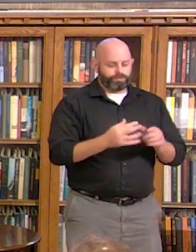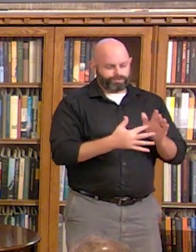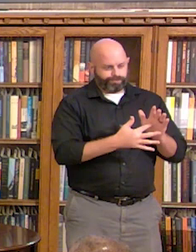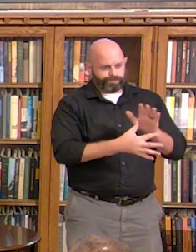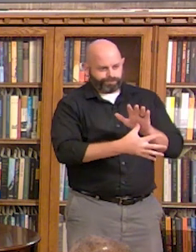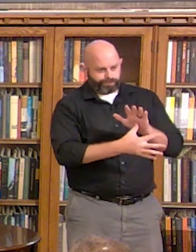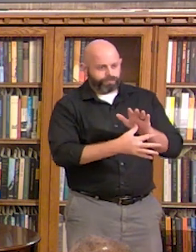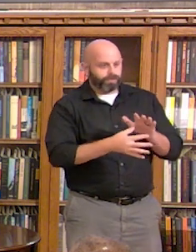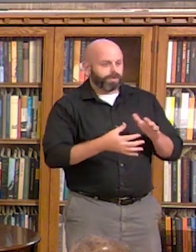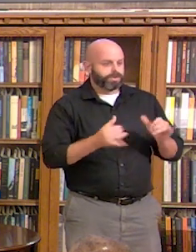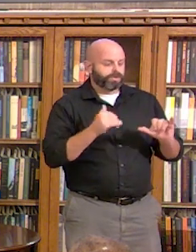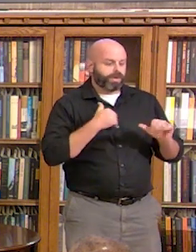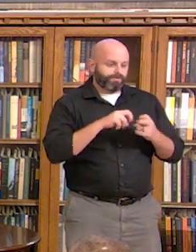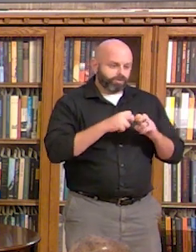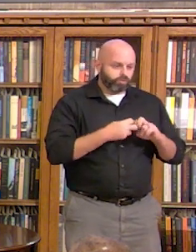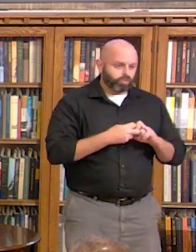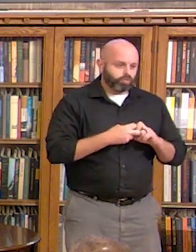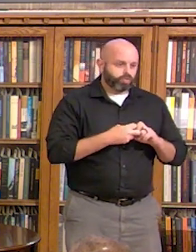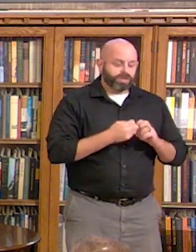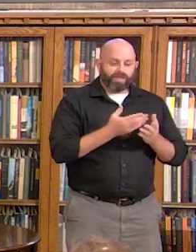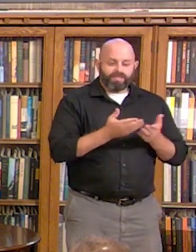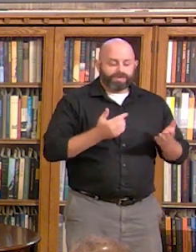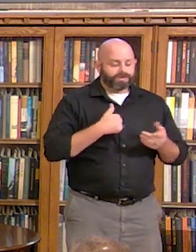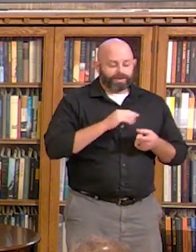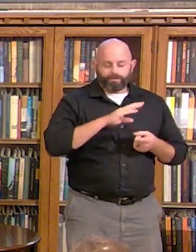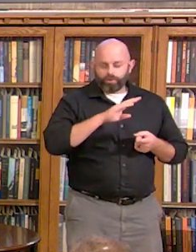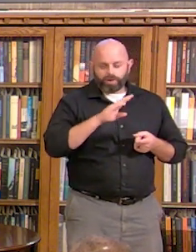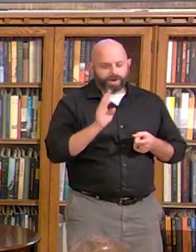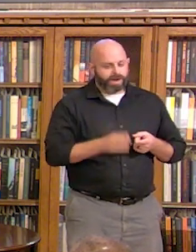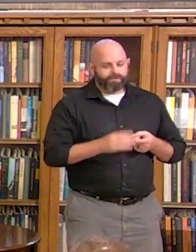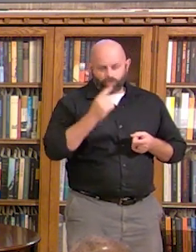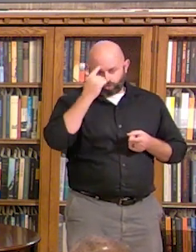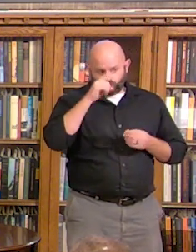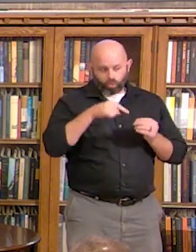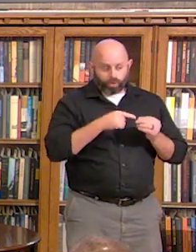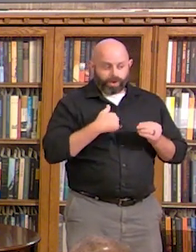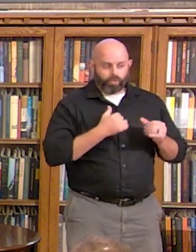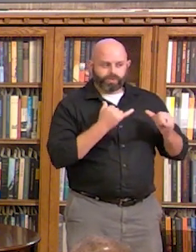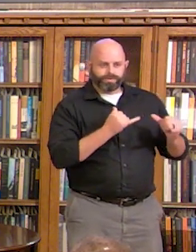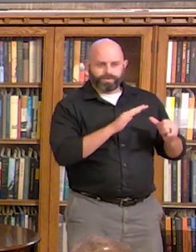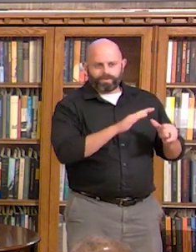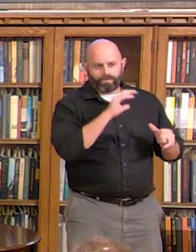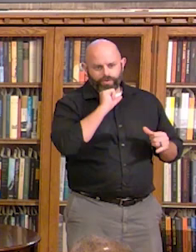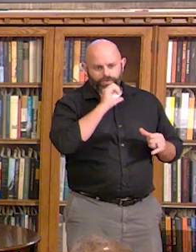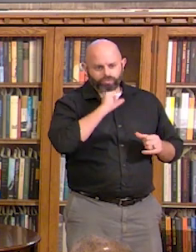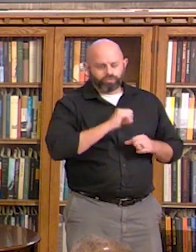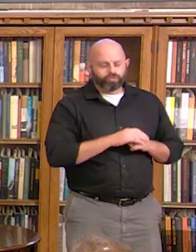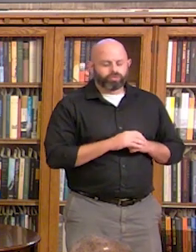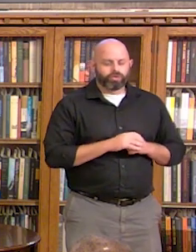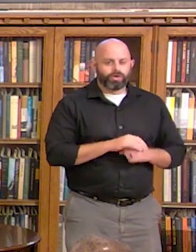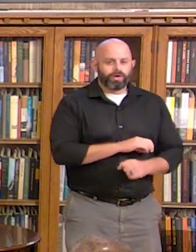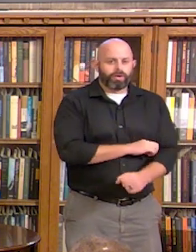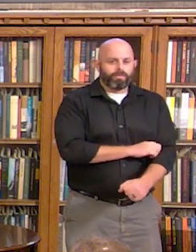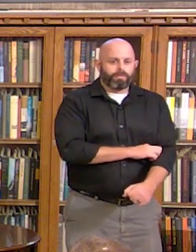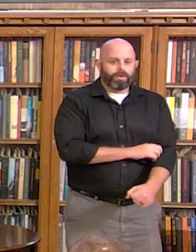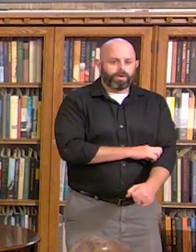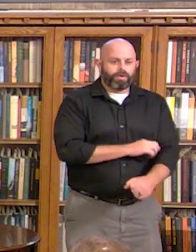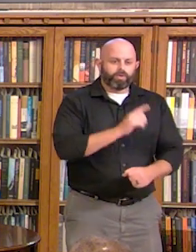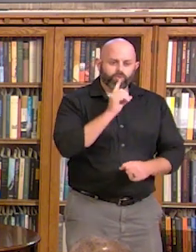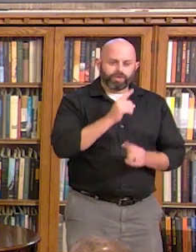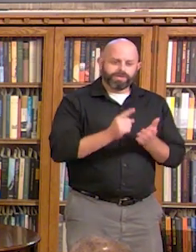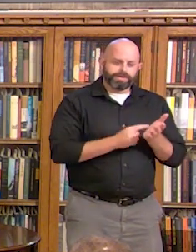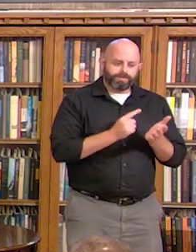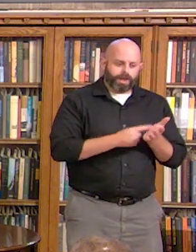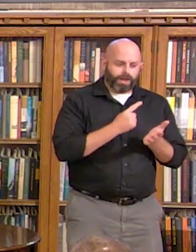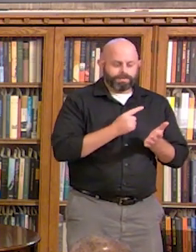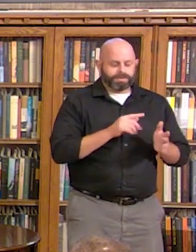they still have issues and fact issues I never even thought about when I was their age to be honest uh so it's it's really one of those things you're sometimes in a